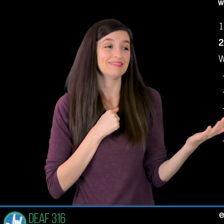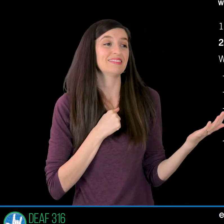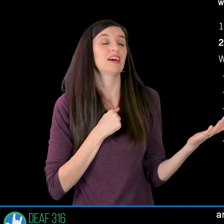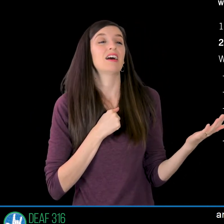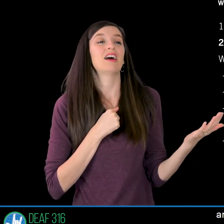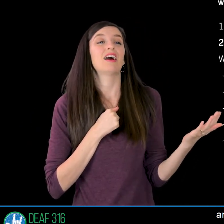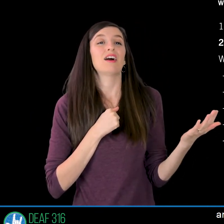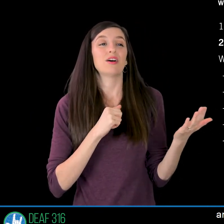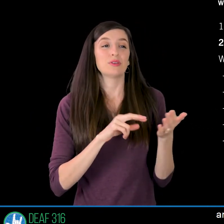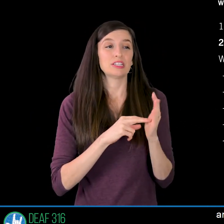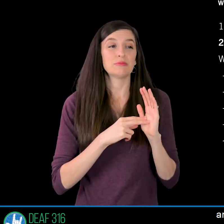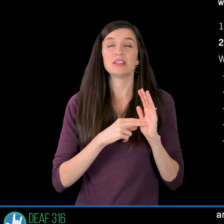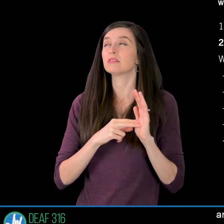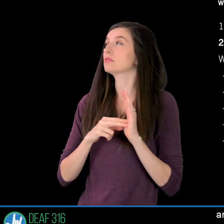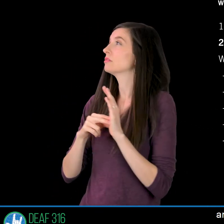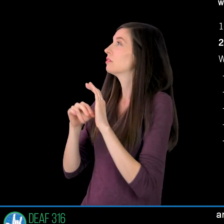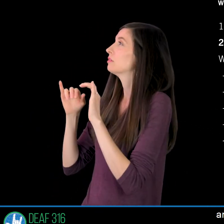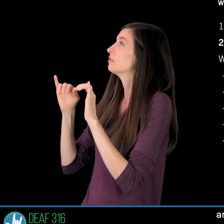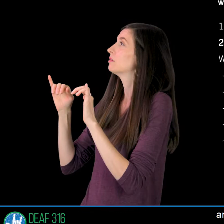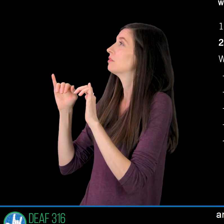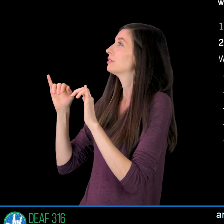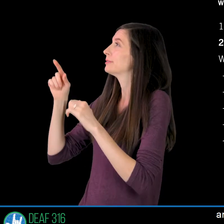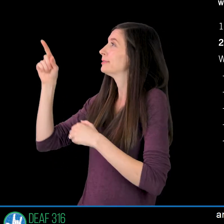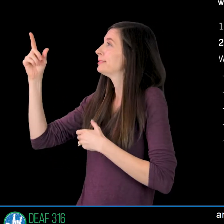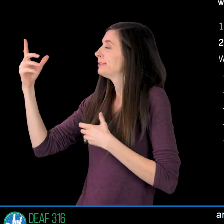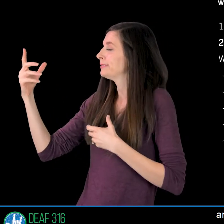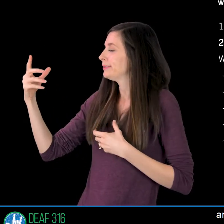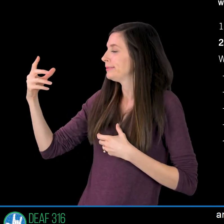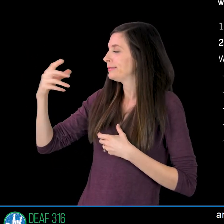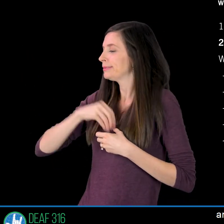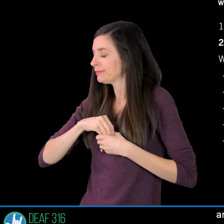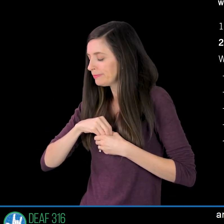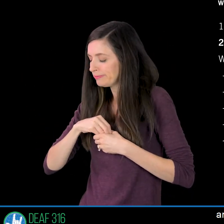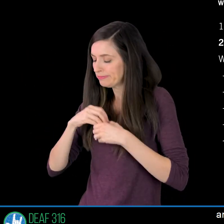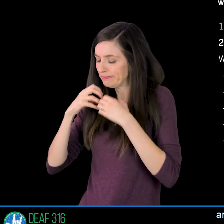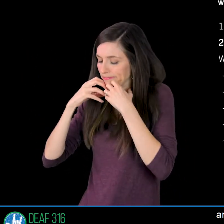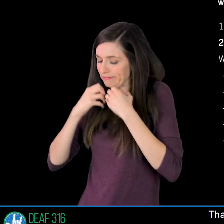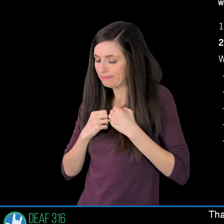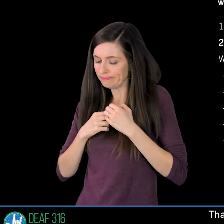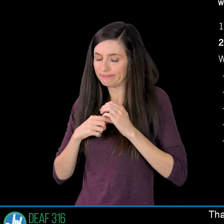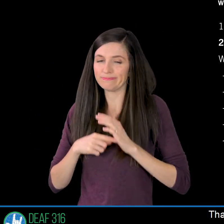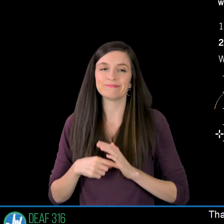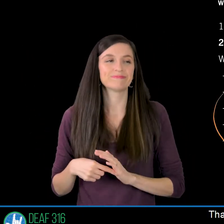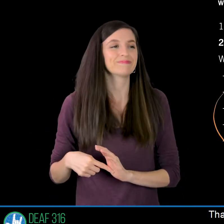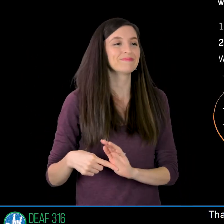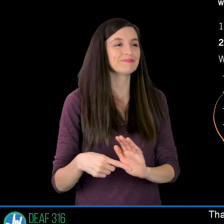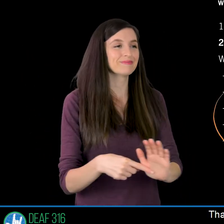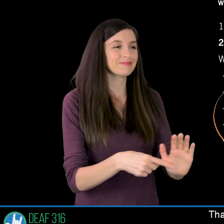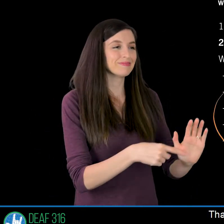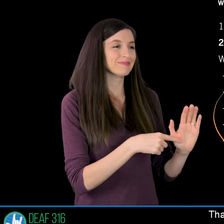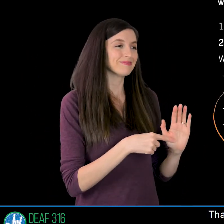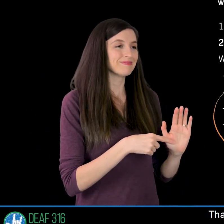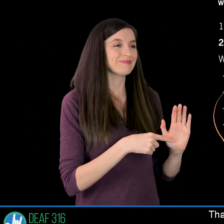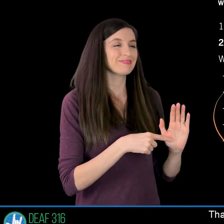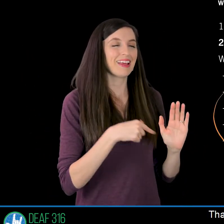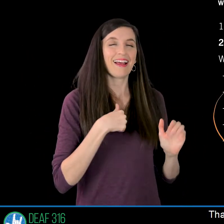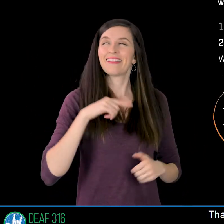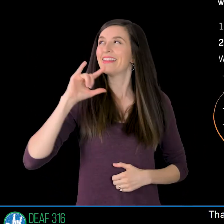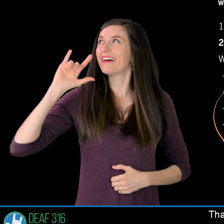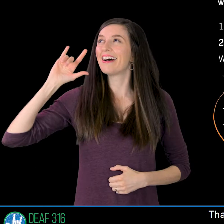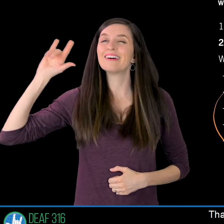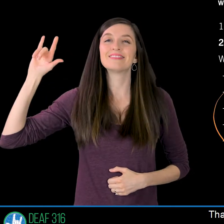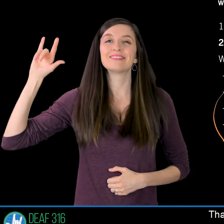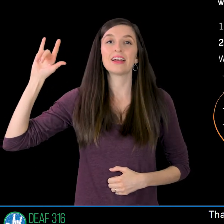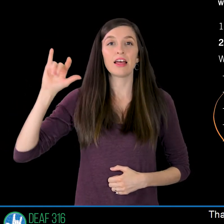above all things, and thus showing Him as our supreme treasure. That's what it means